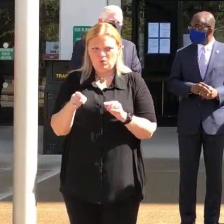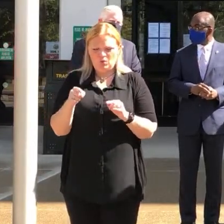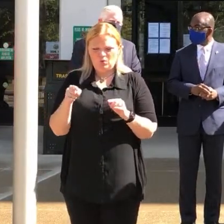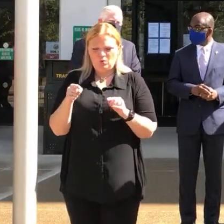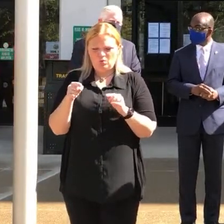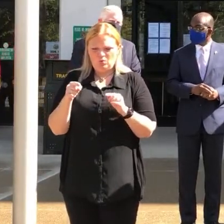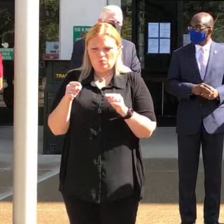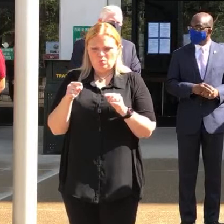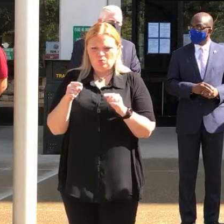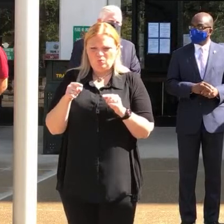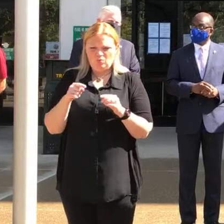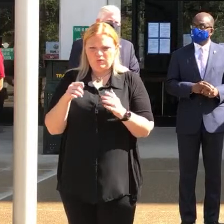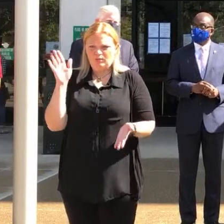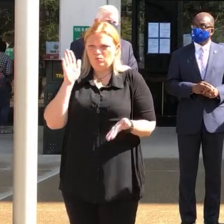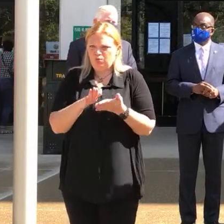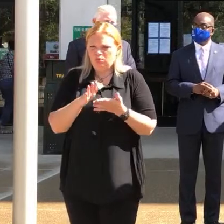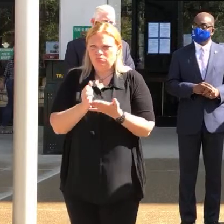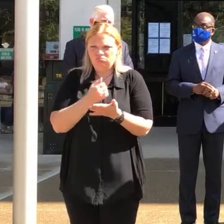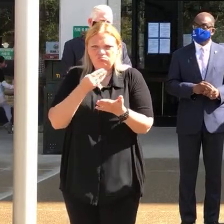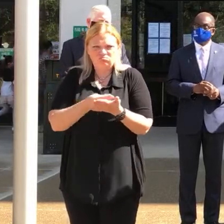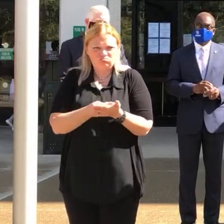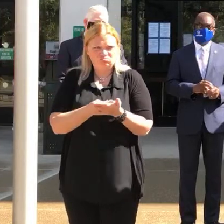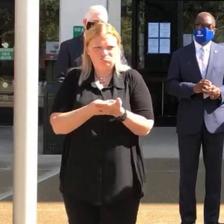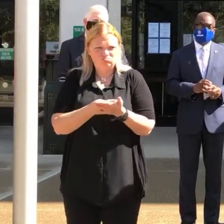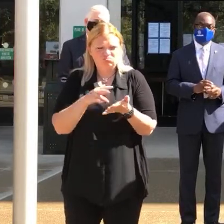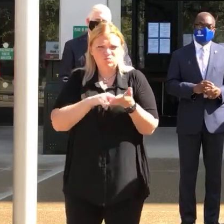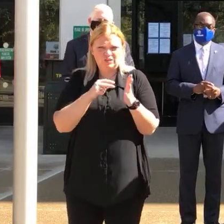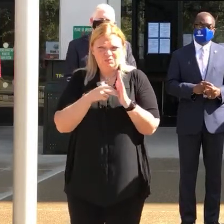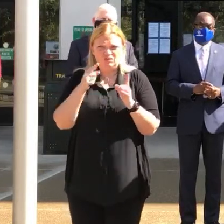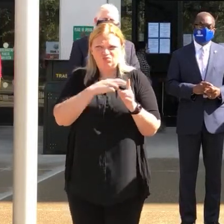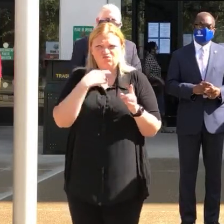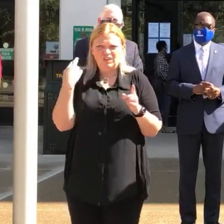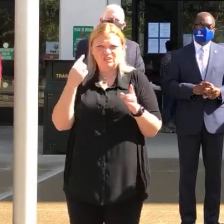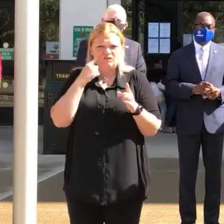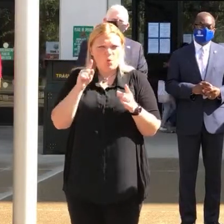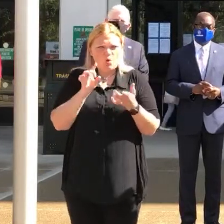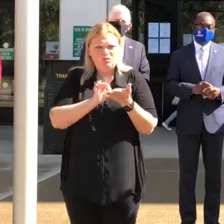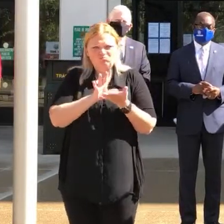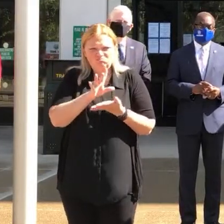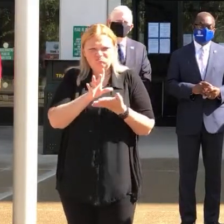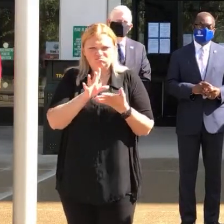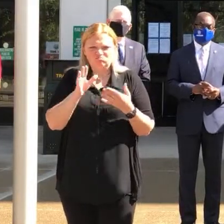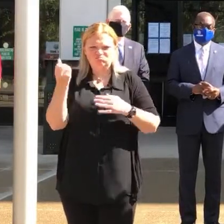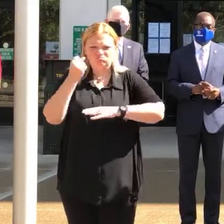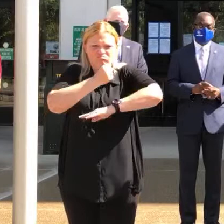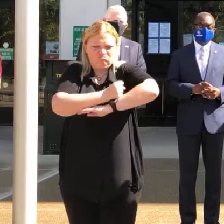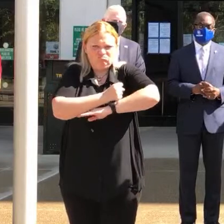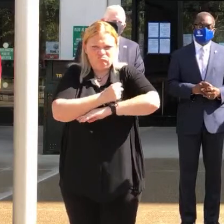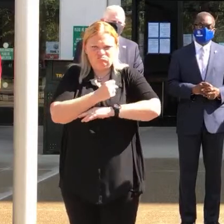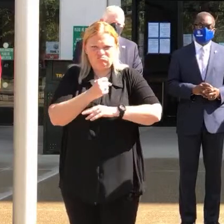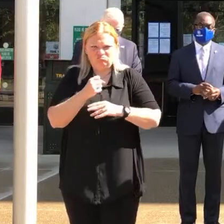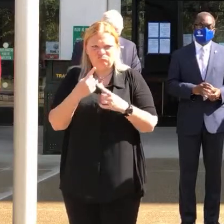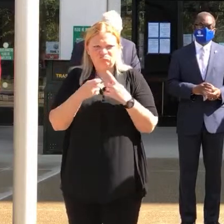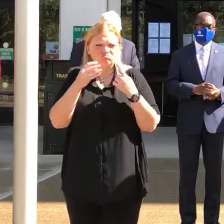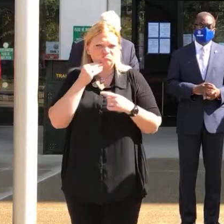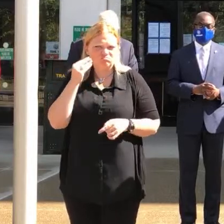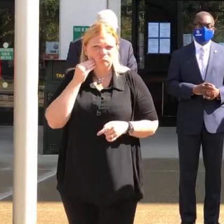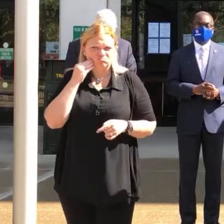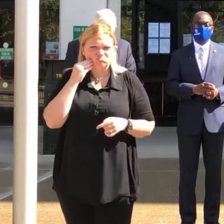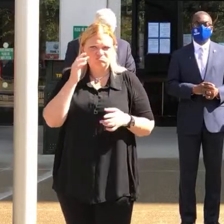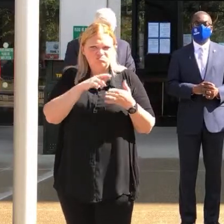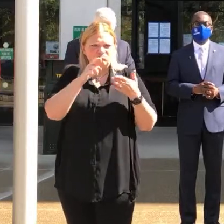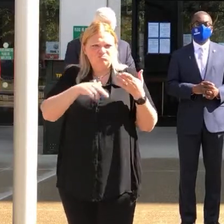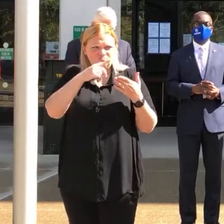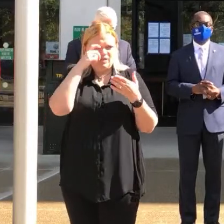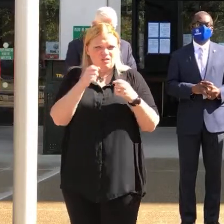loss of income, which has put you at risk of being evicted or being foreclosed from your home as a